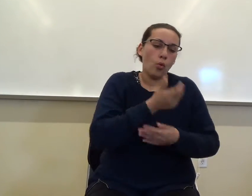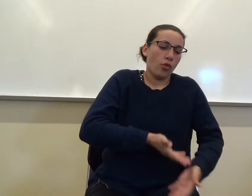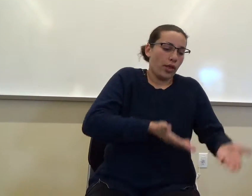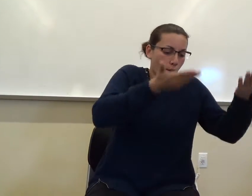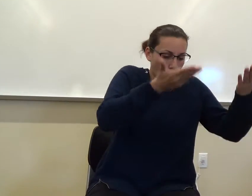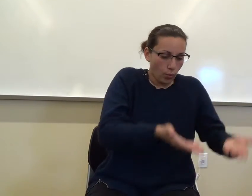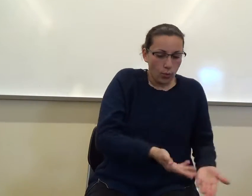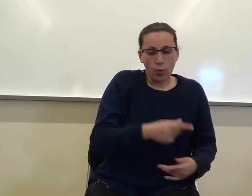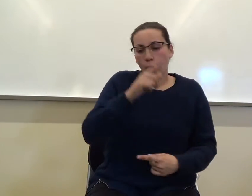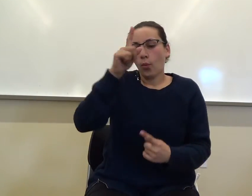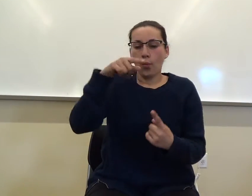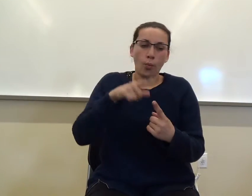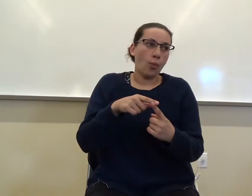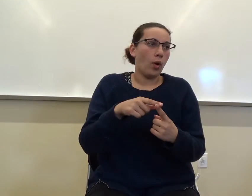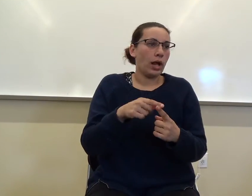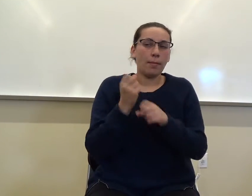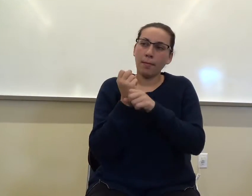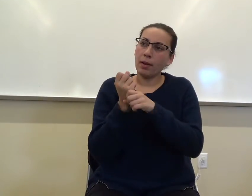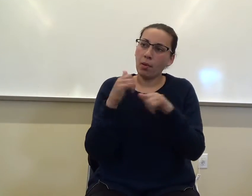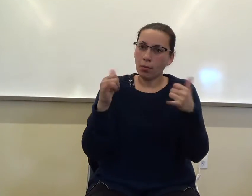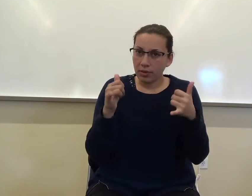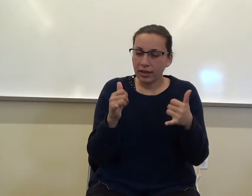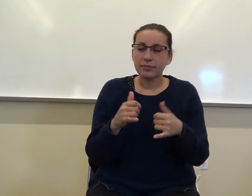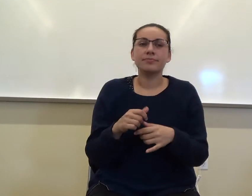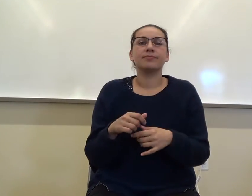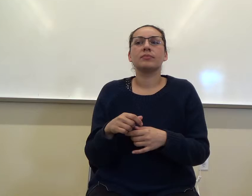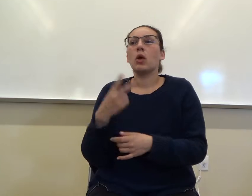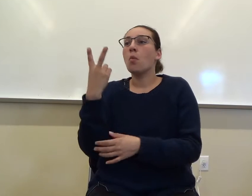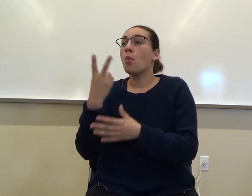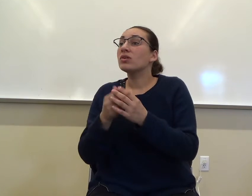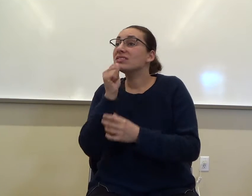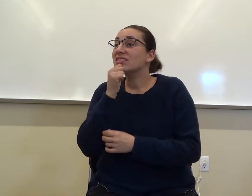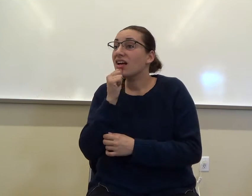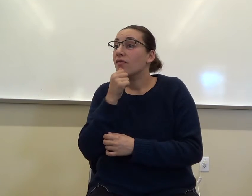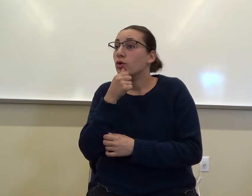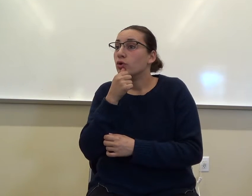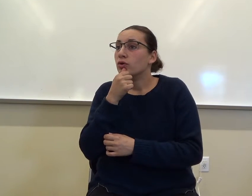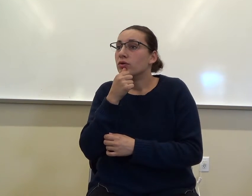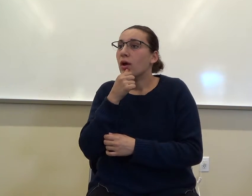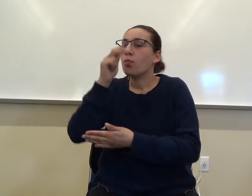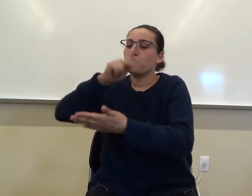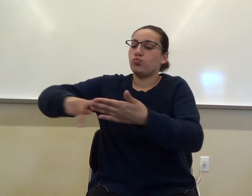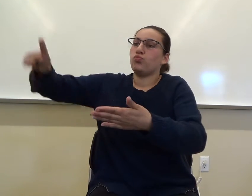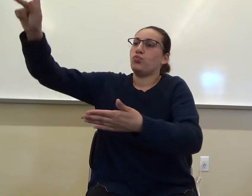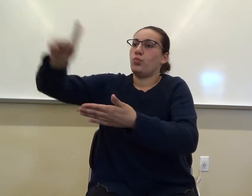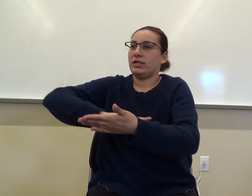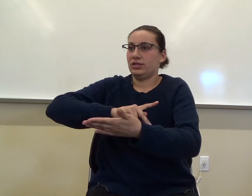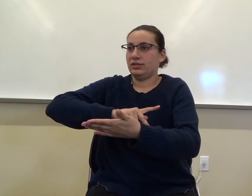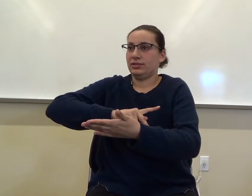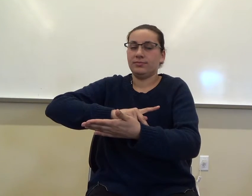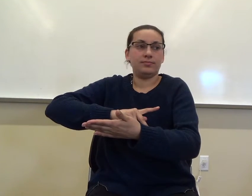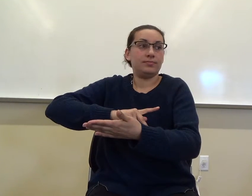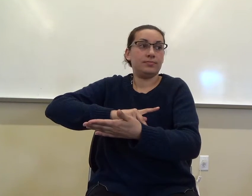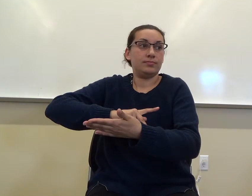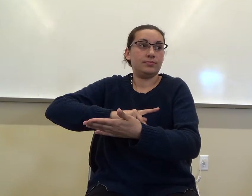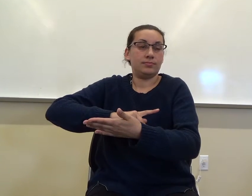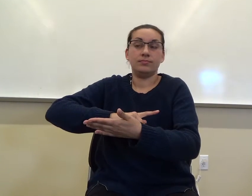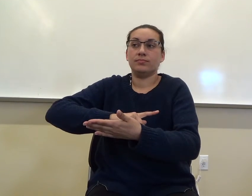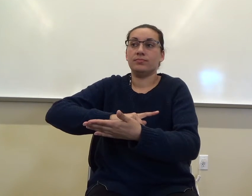played baseball, and it said that they both suffered prejudice, okay? Then it had a little